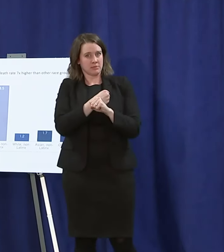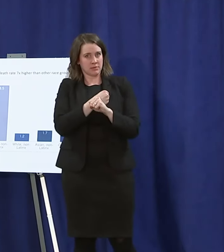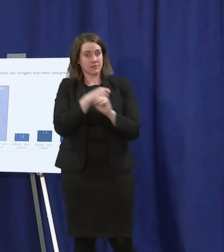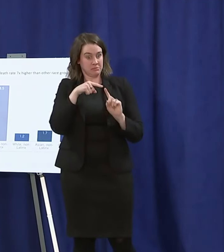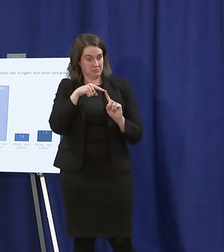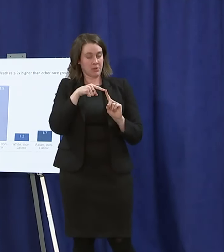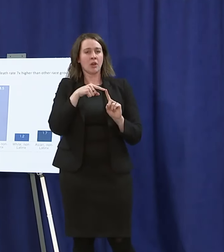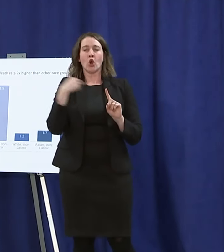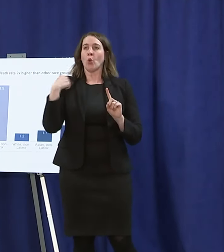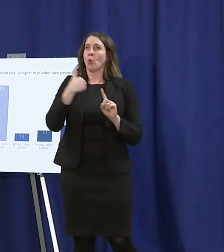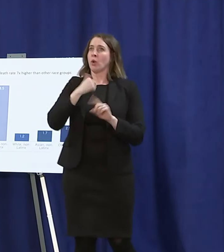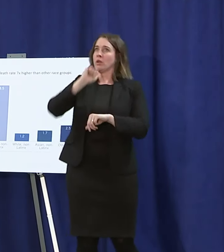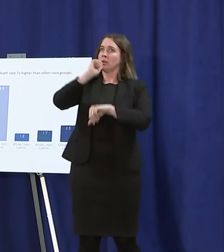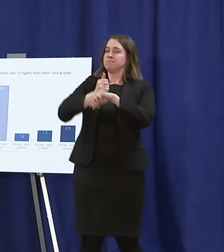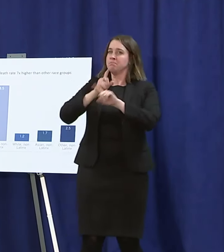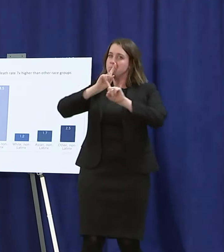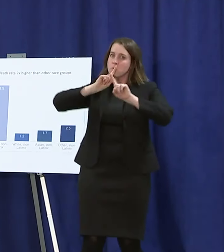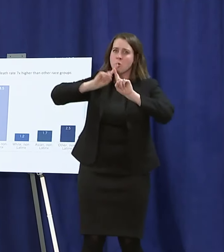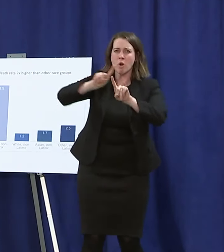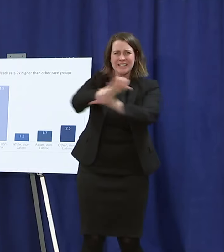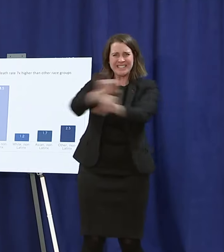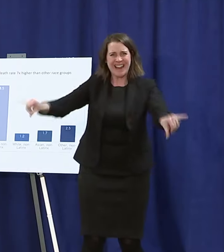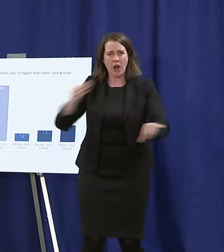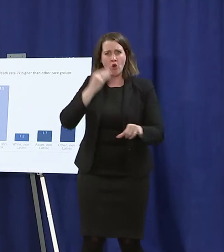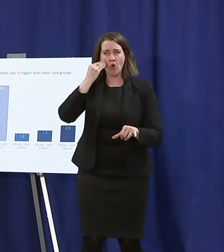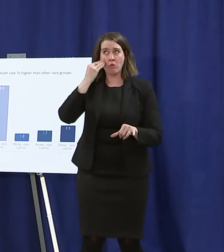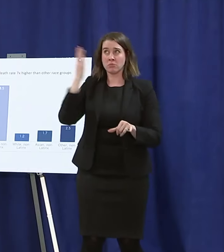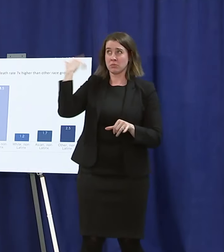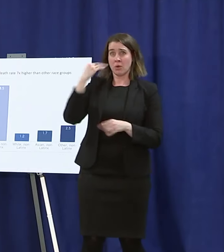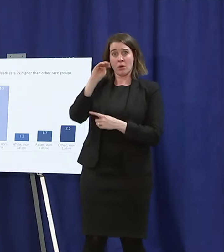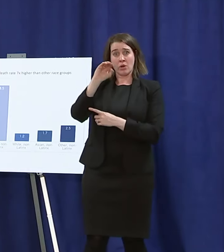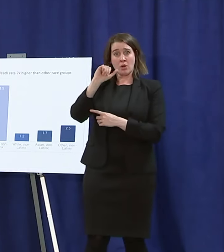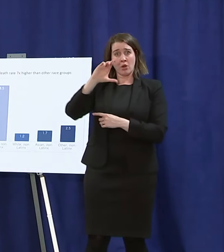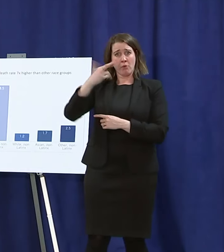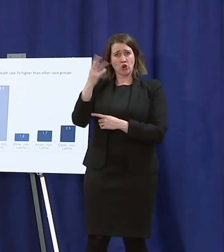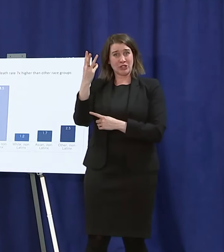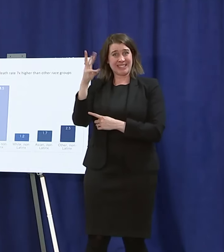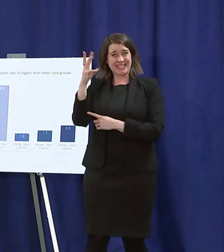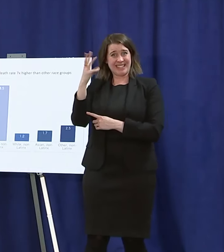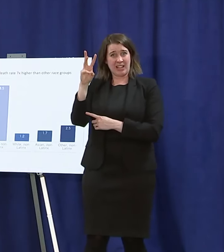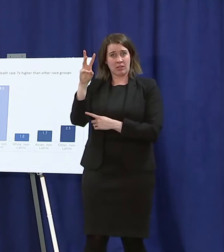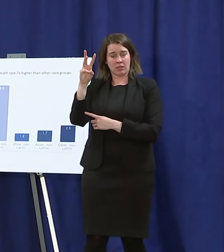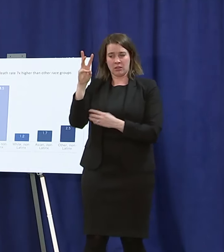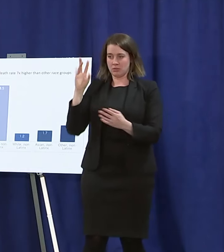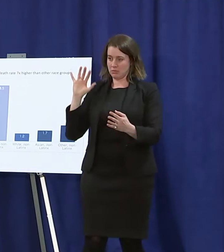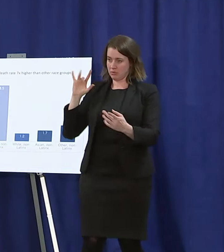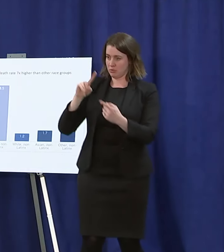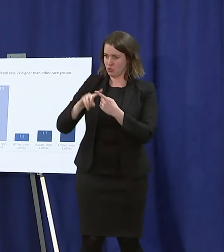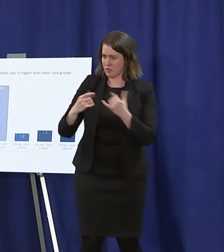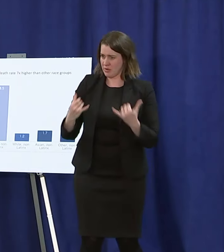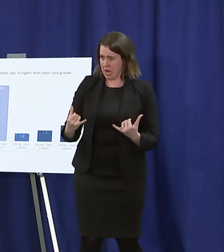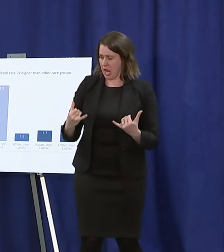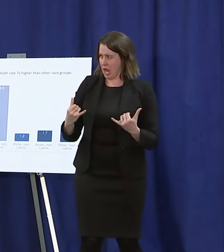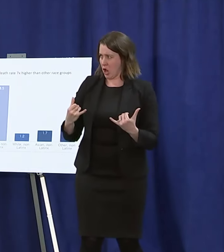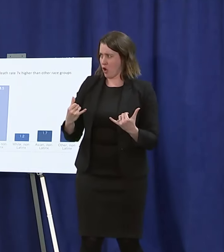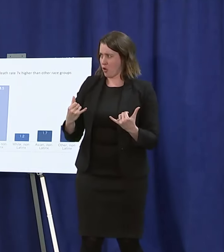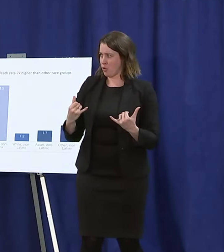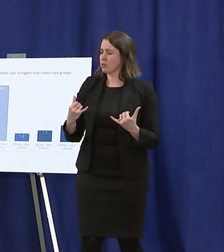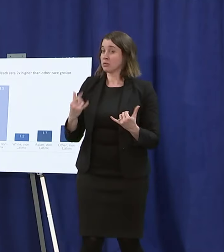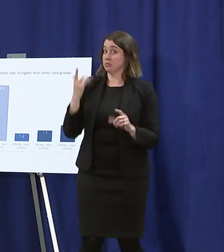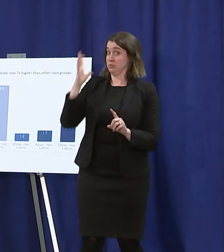order went into place on March 16th, and I believe that this has been reported. At that